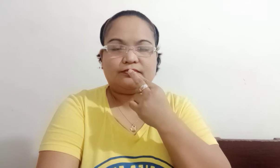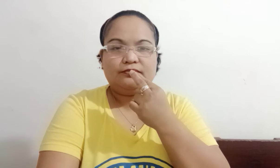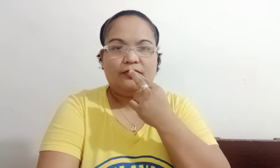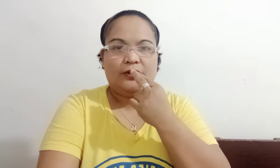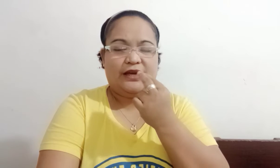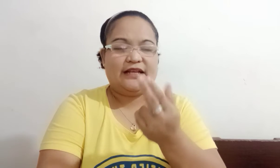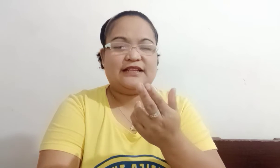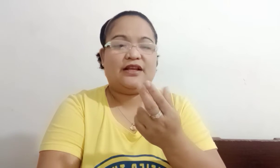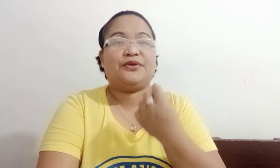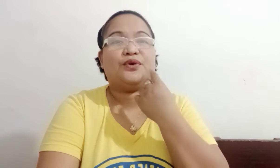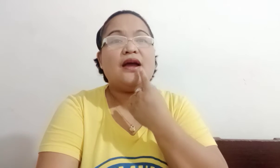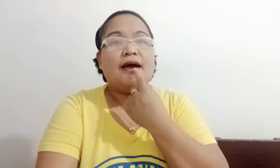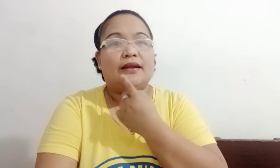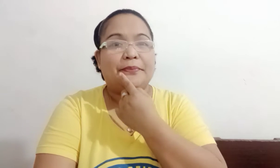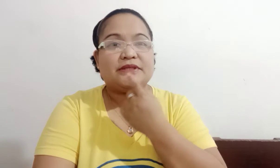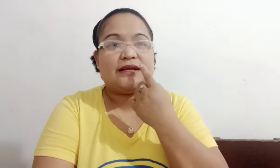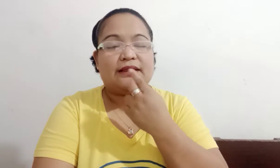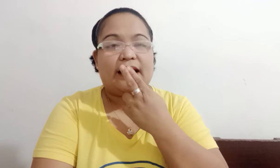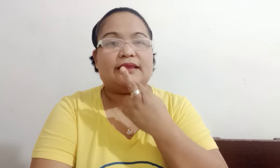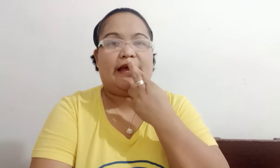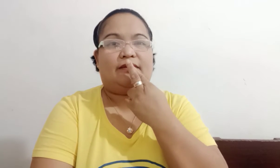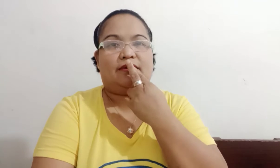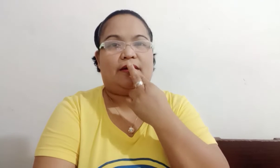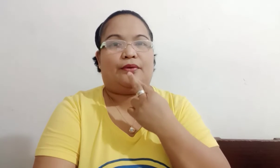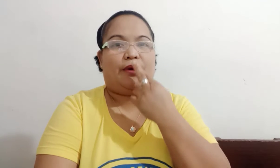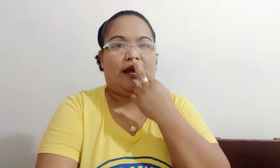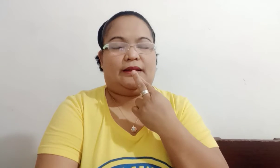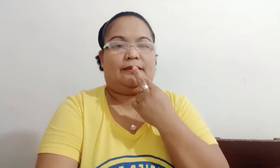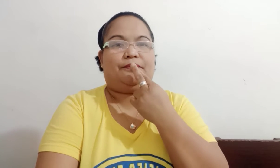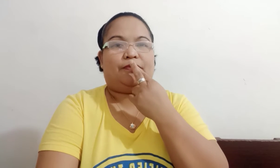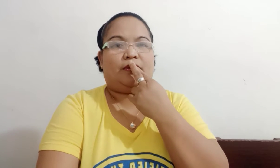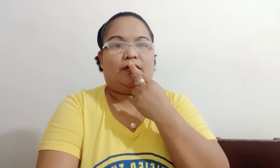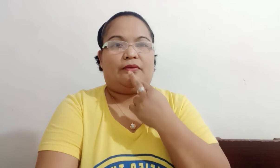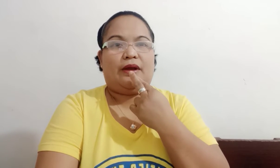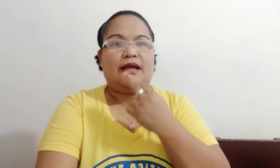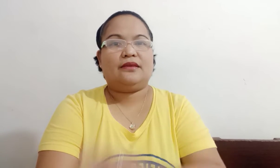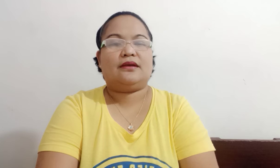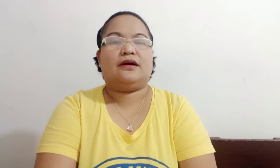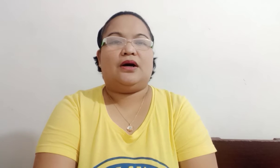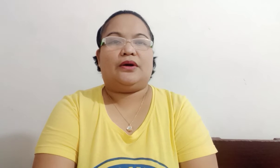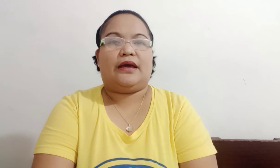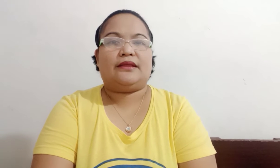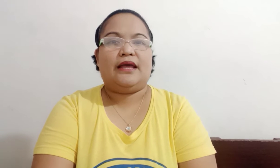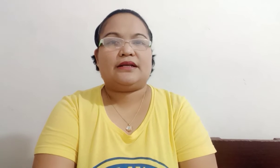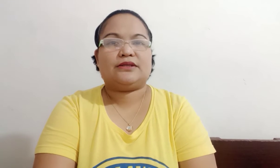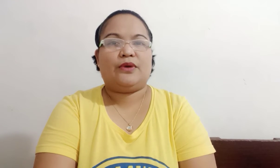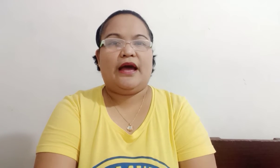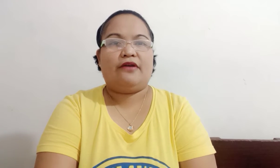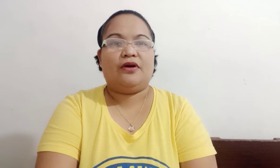Okay. Kasi daw yung lipstick natin. Okay. Red. Red. Okay. Next, we have